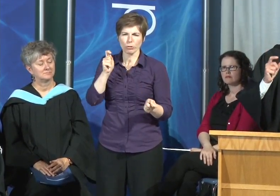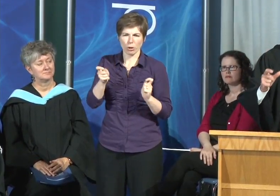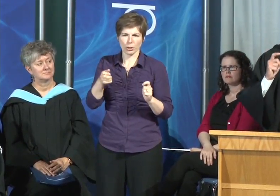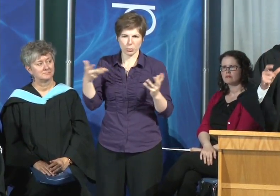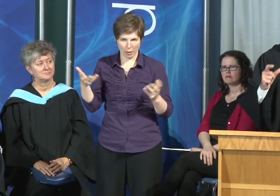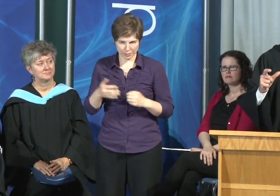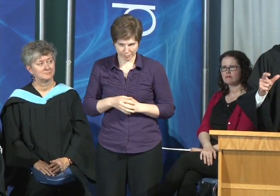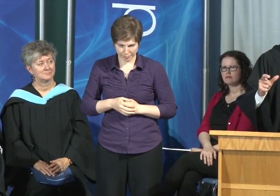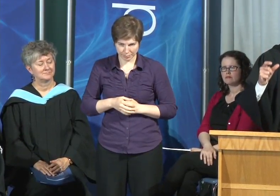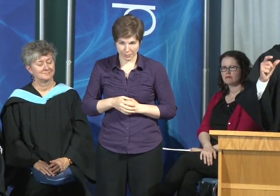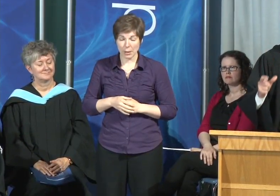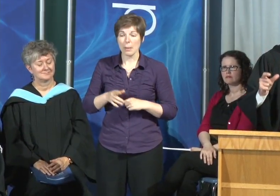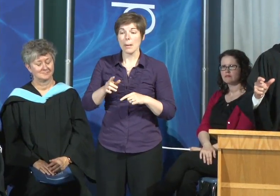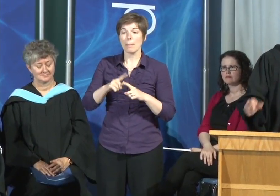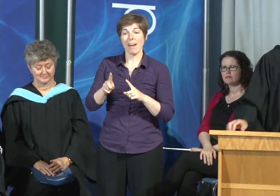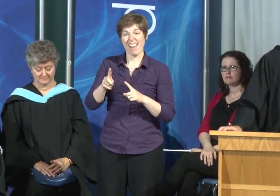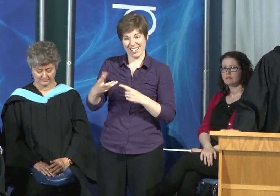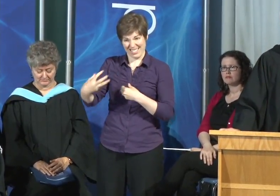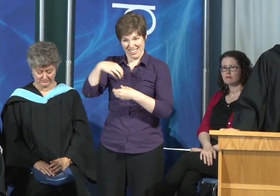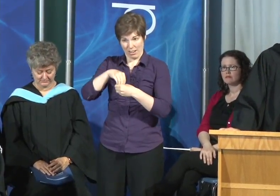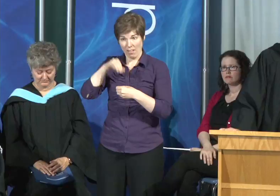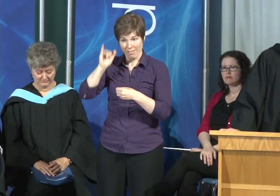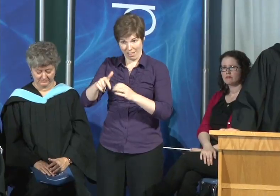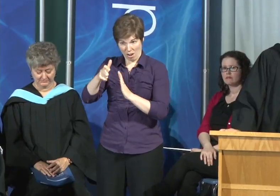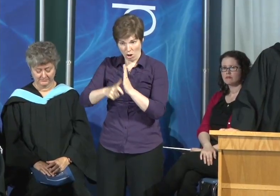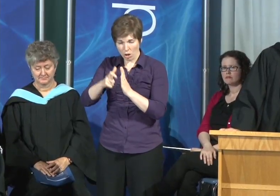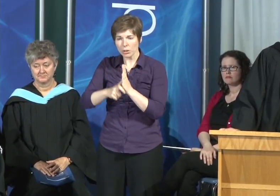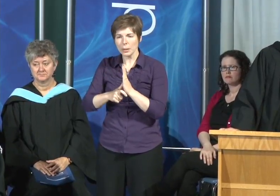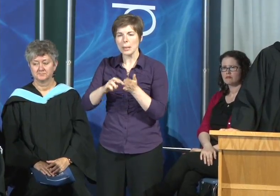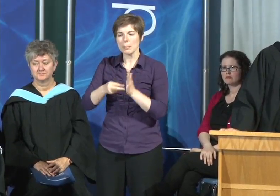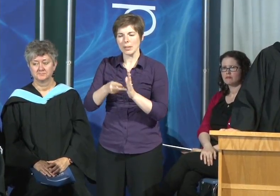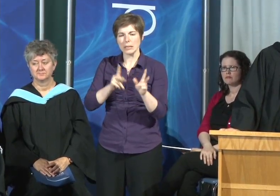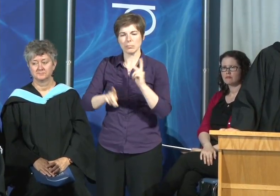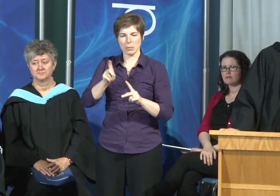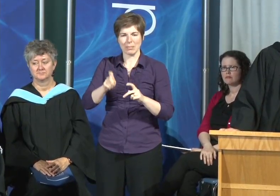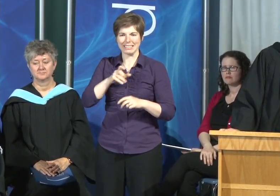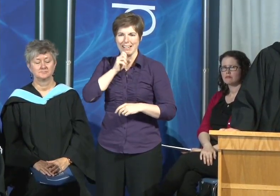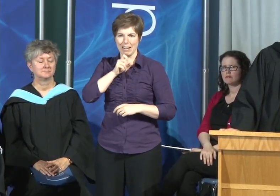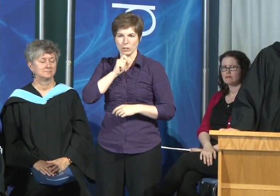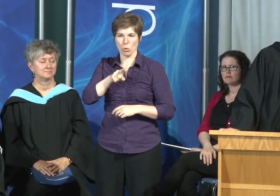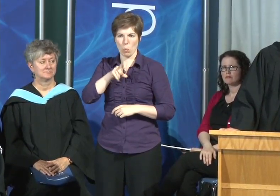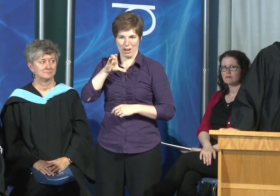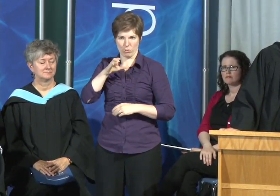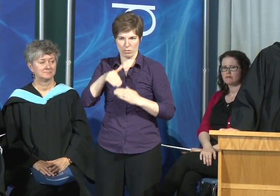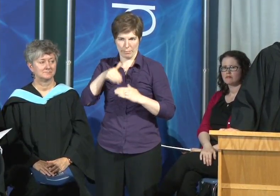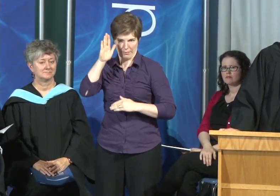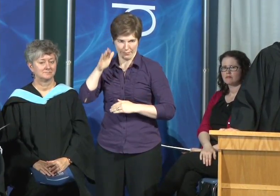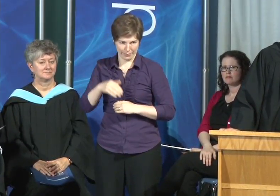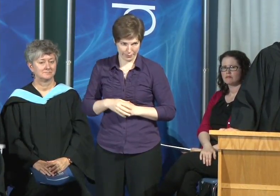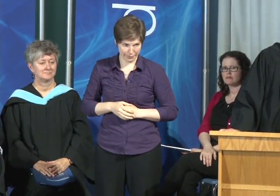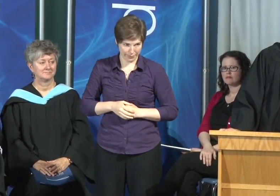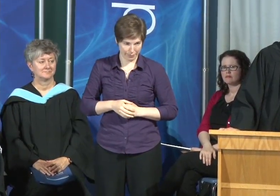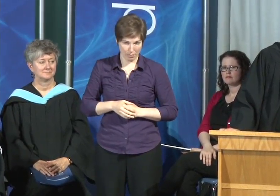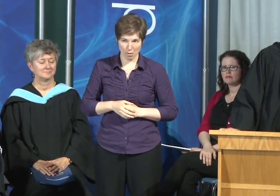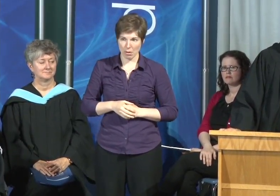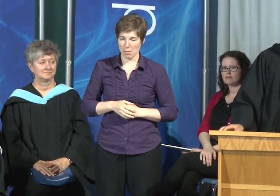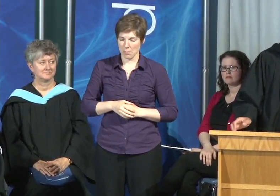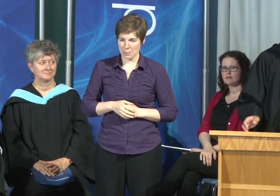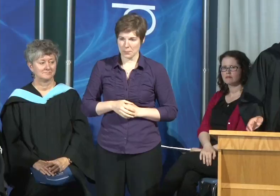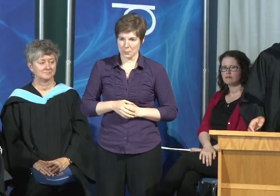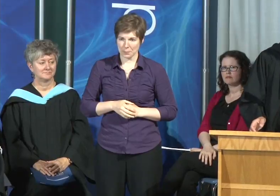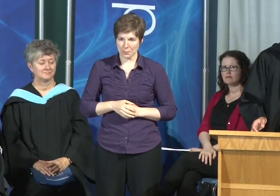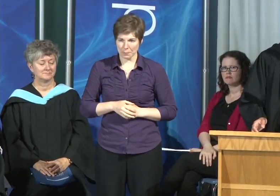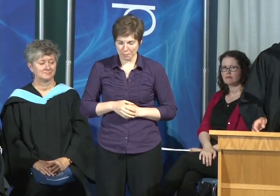have been asked that question for that particular article, you had to be over the age of 100.